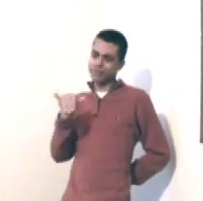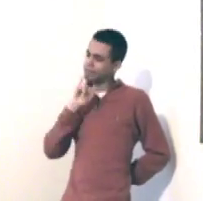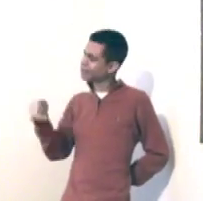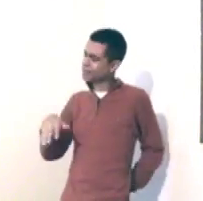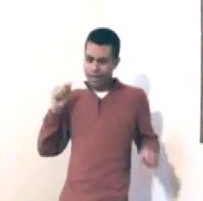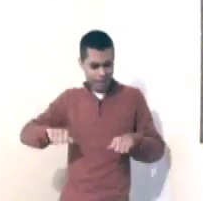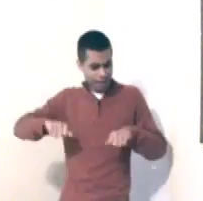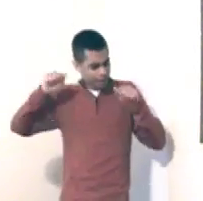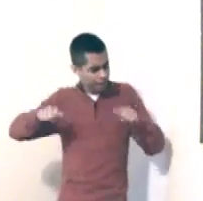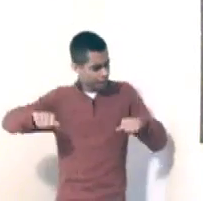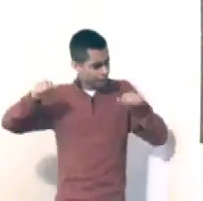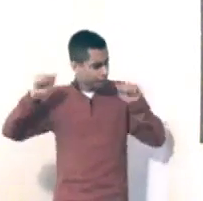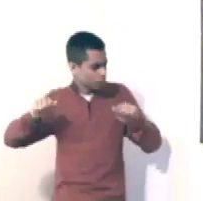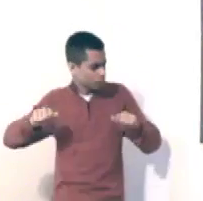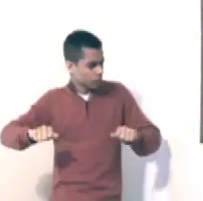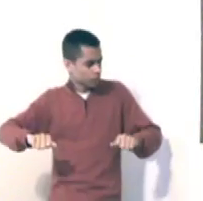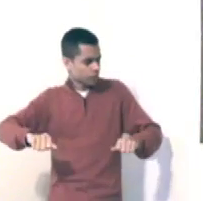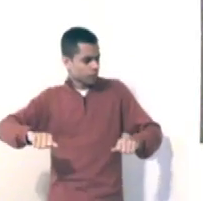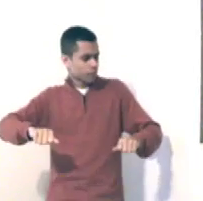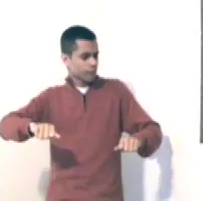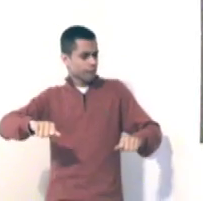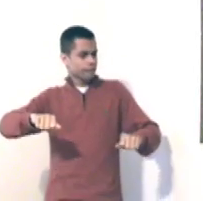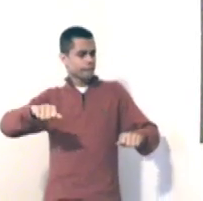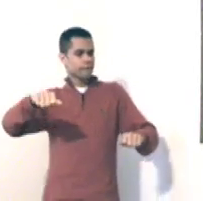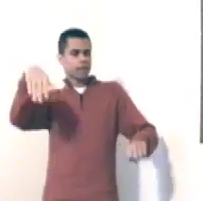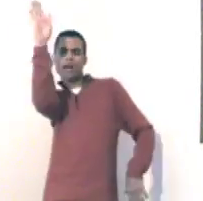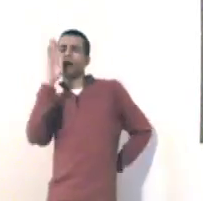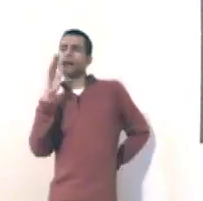God is able. God is